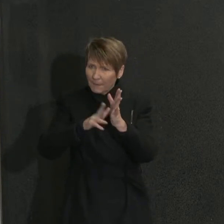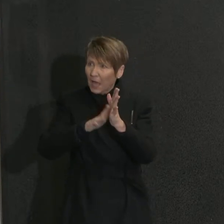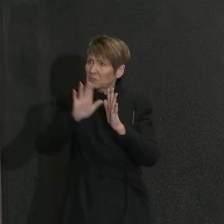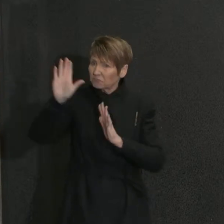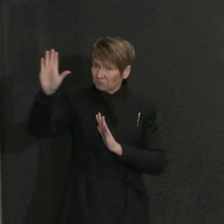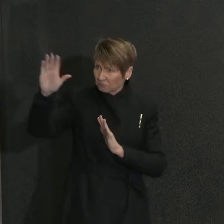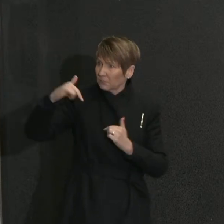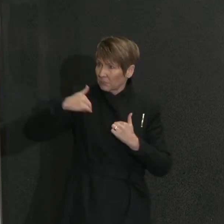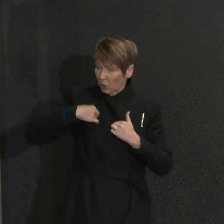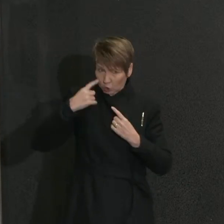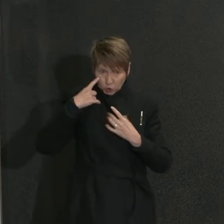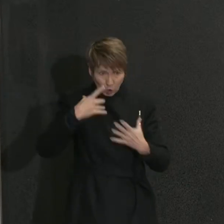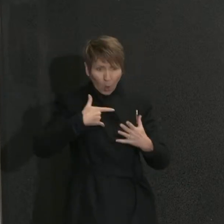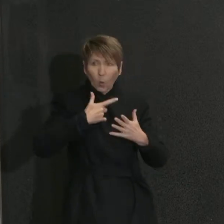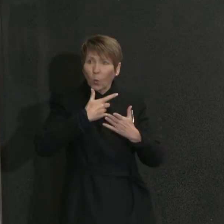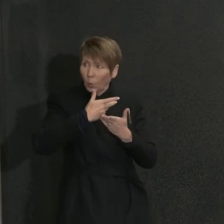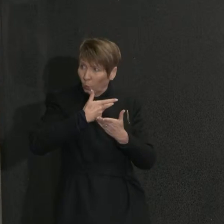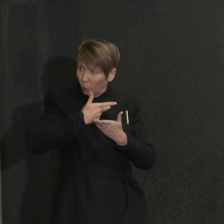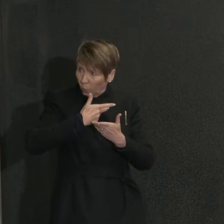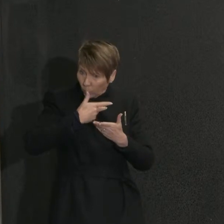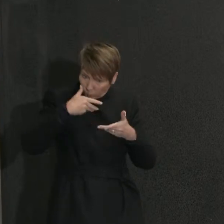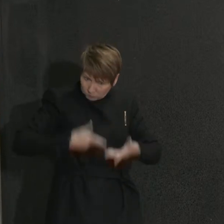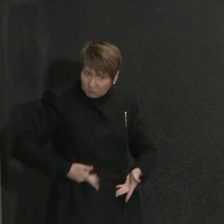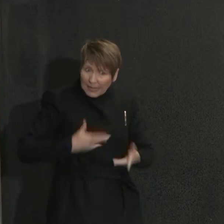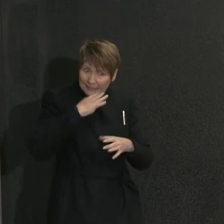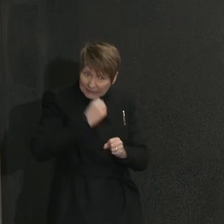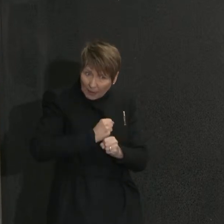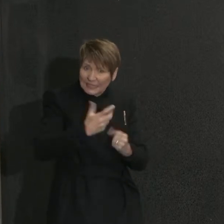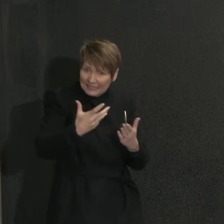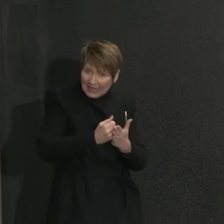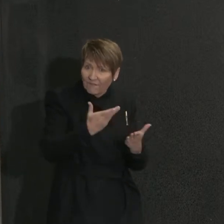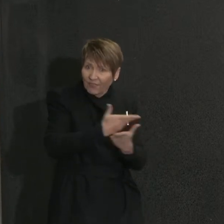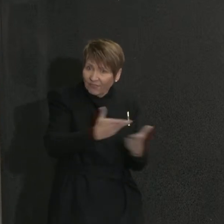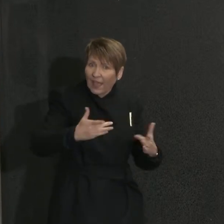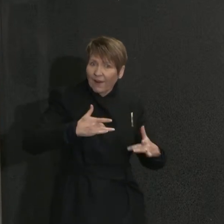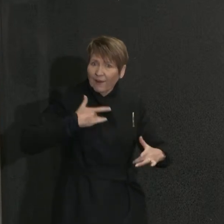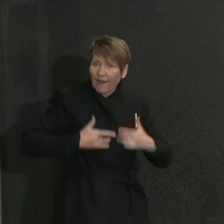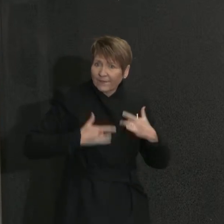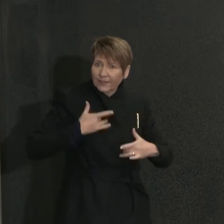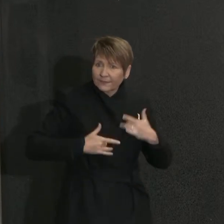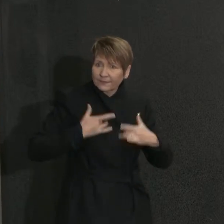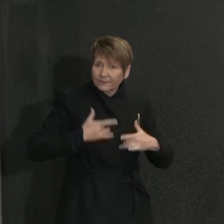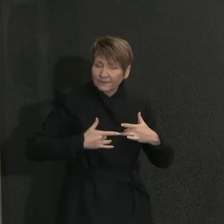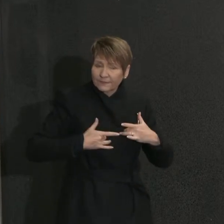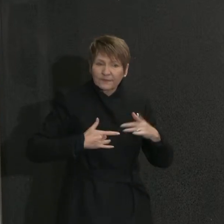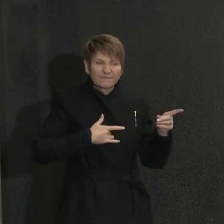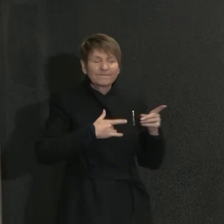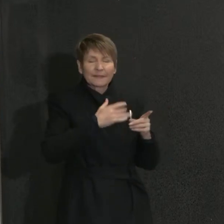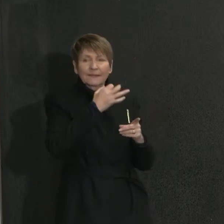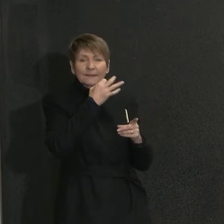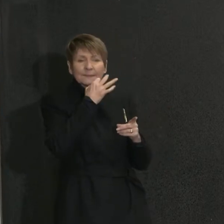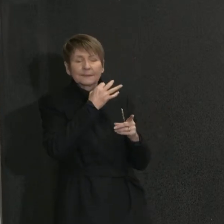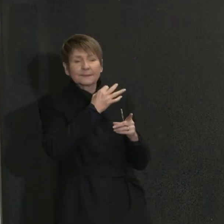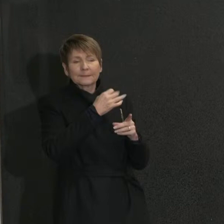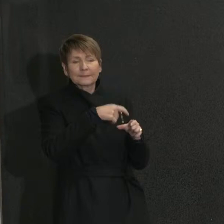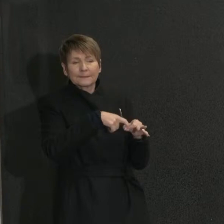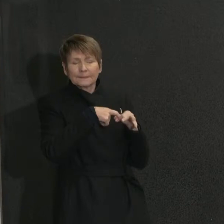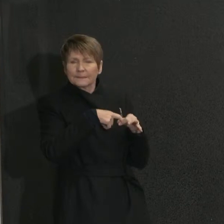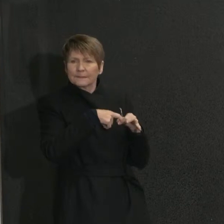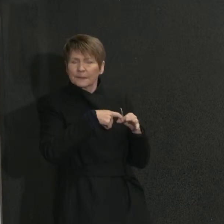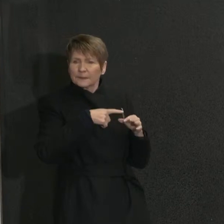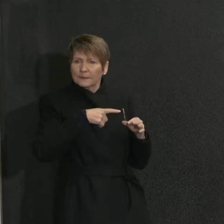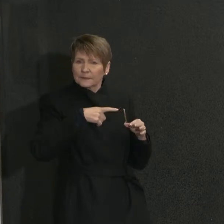food. Well, and every outbreak is different. Every case is different. You learn, you improve, you do things differently. But I'm not for a